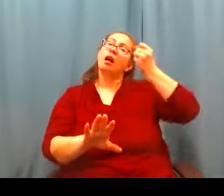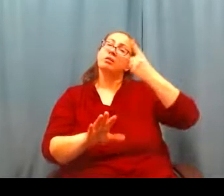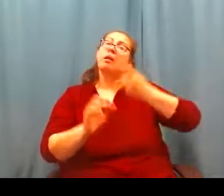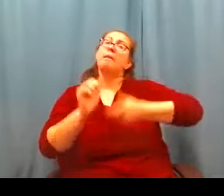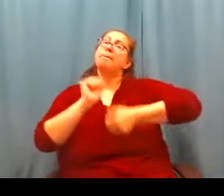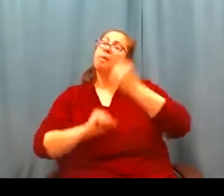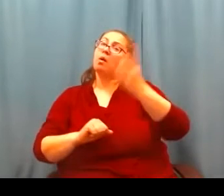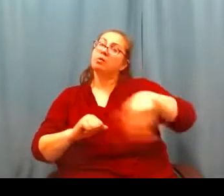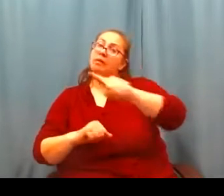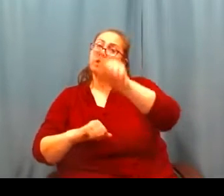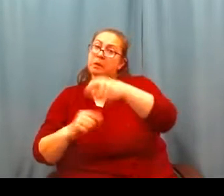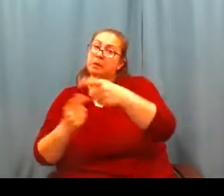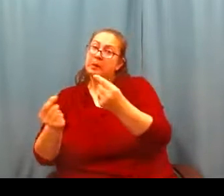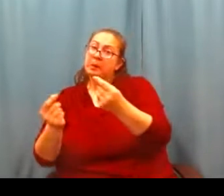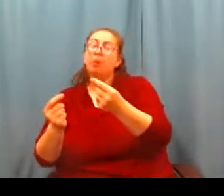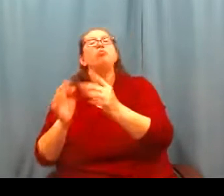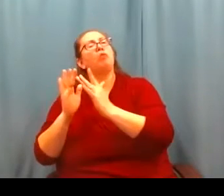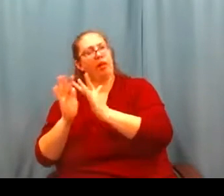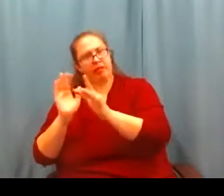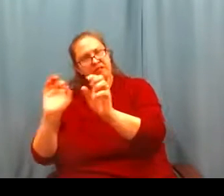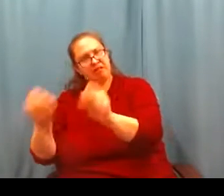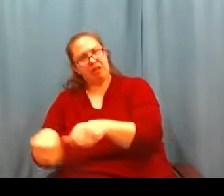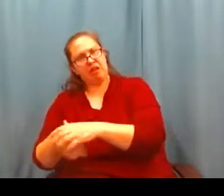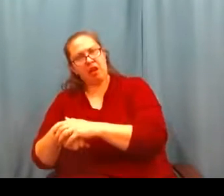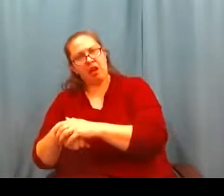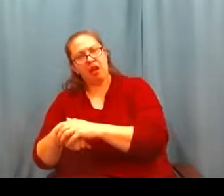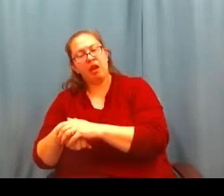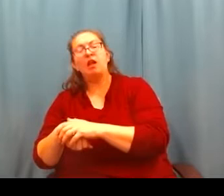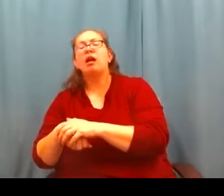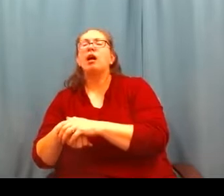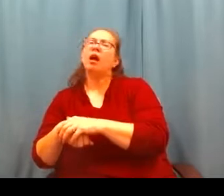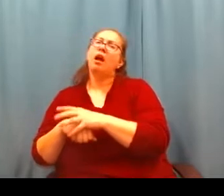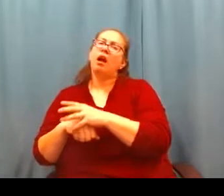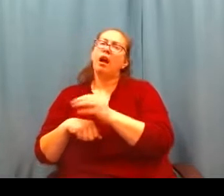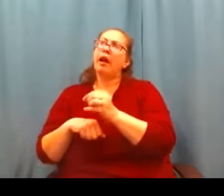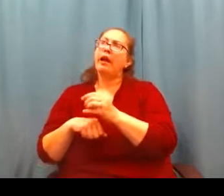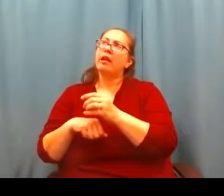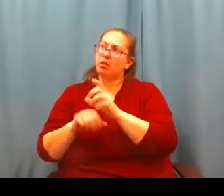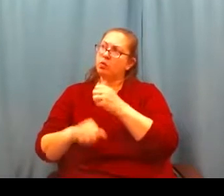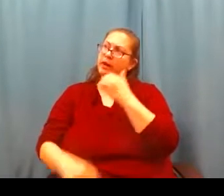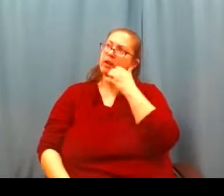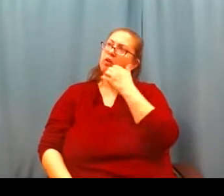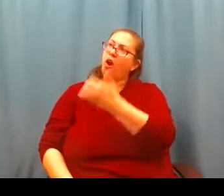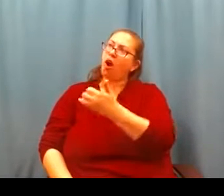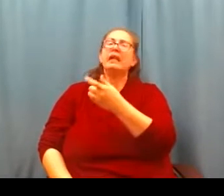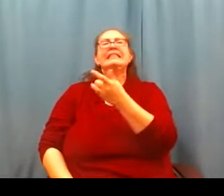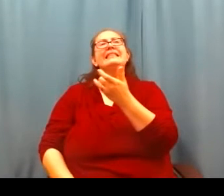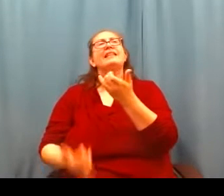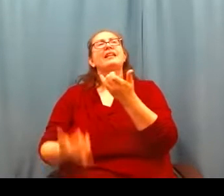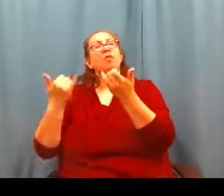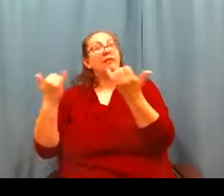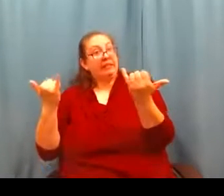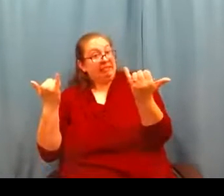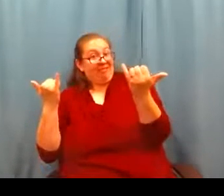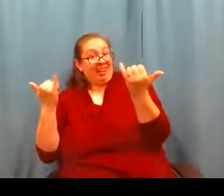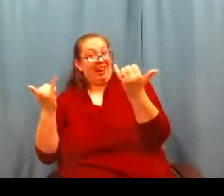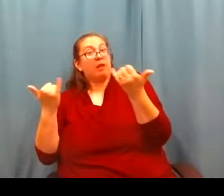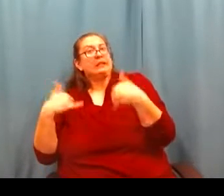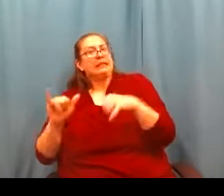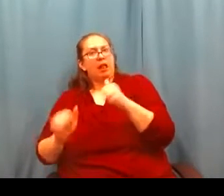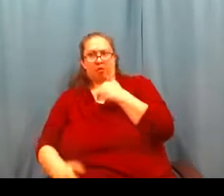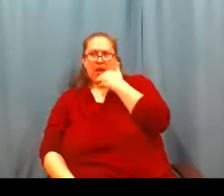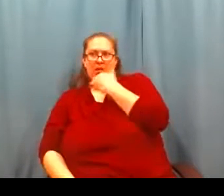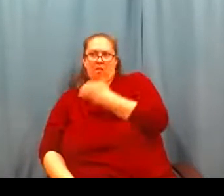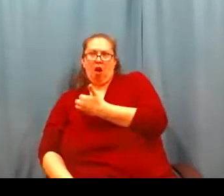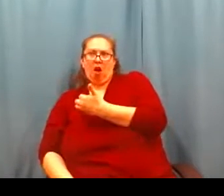online. And there will be people in the office to take your calls. There still is a skeleton crew even right now, but on Monday, we